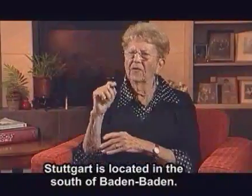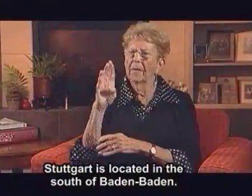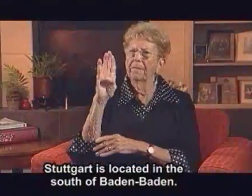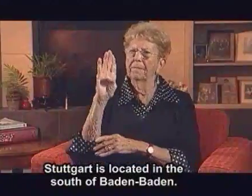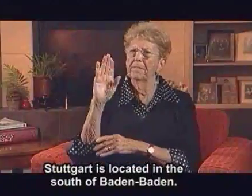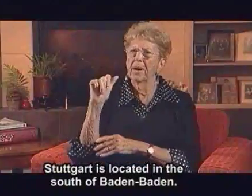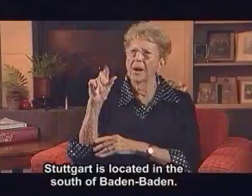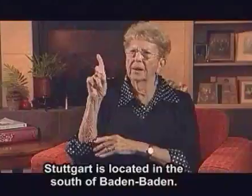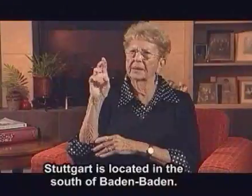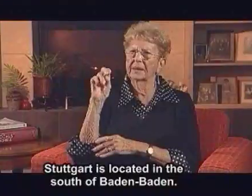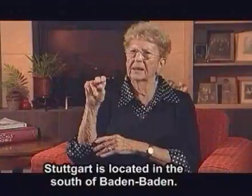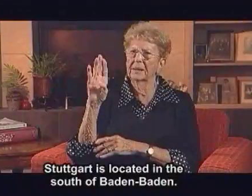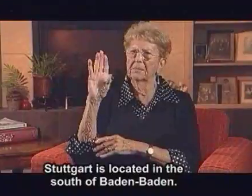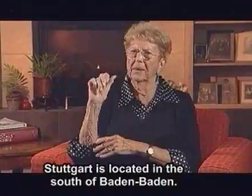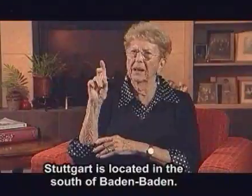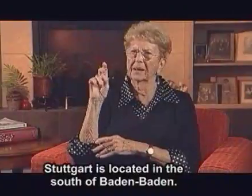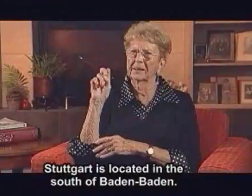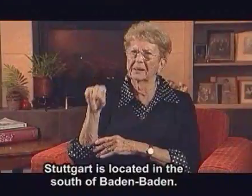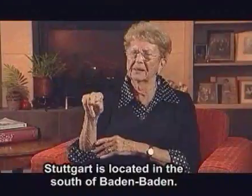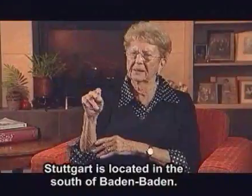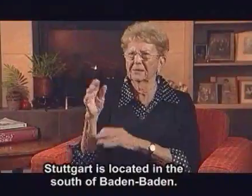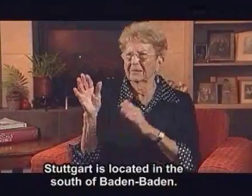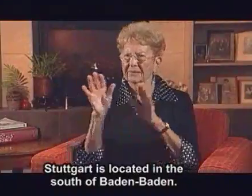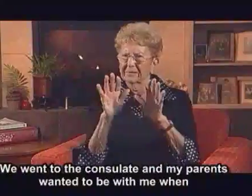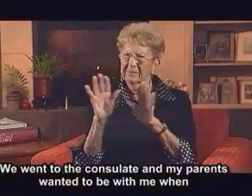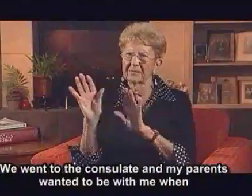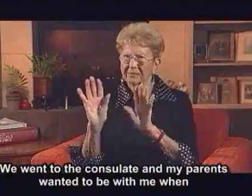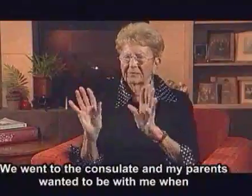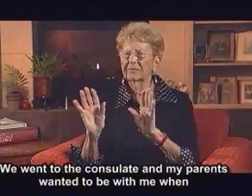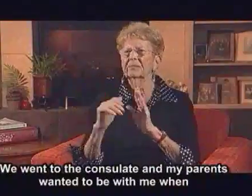Stuttgart is located in the south of Baden-Baden.